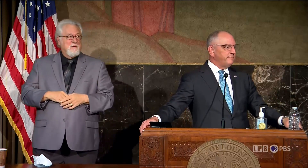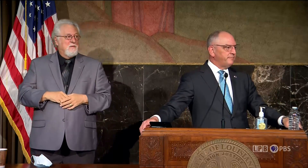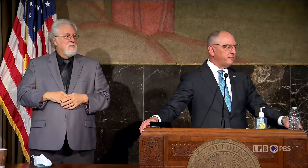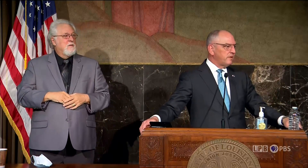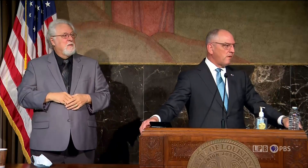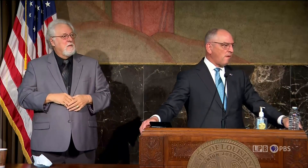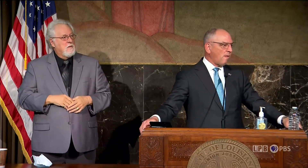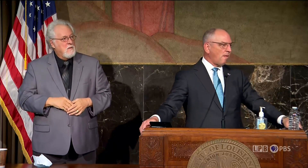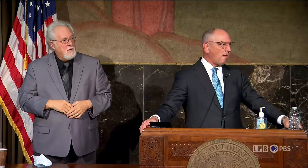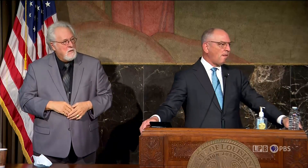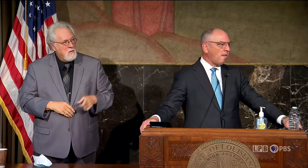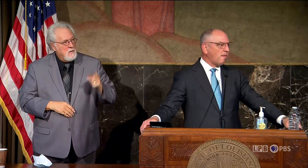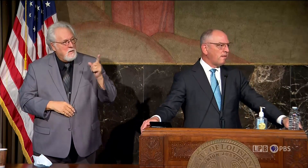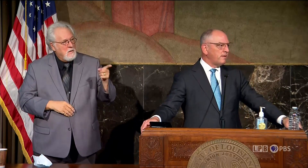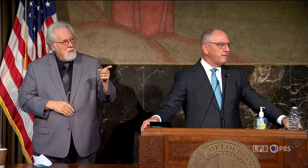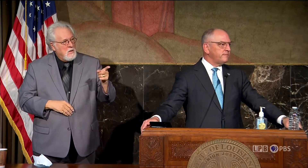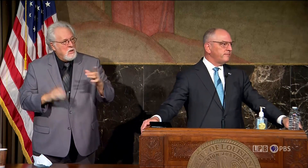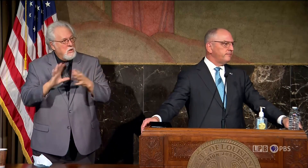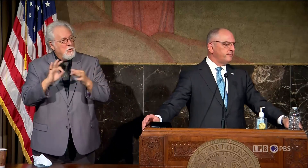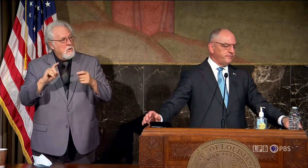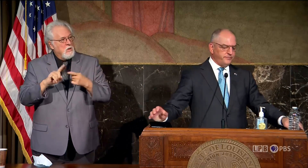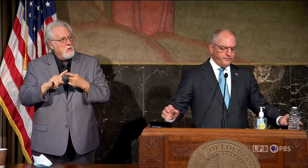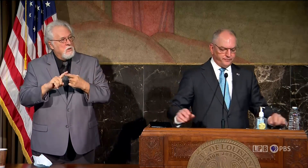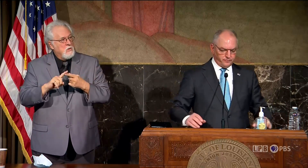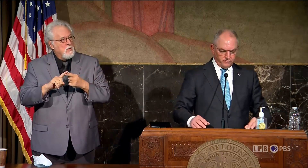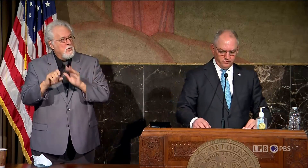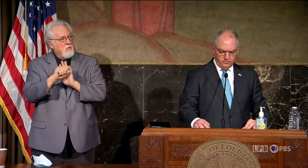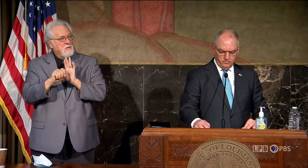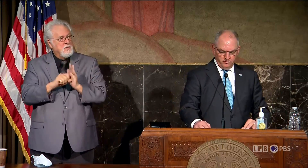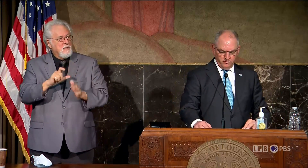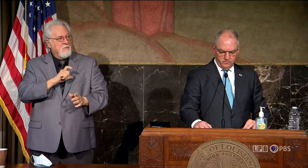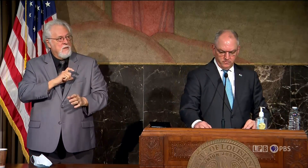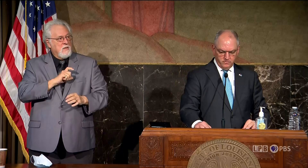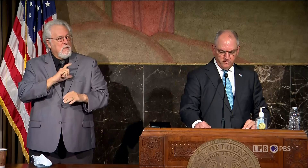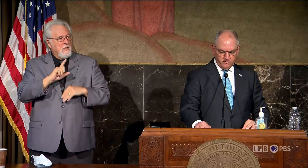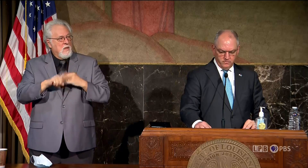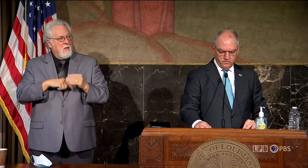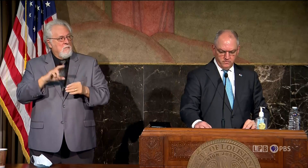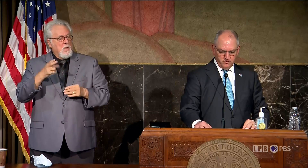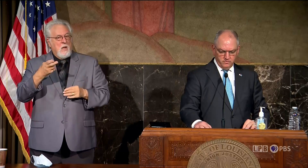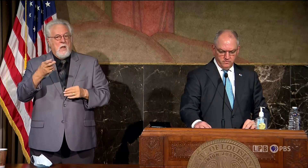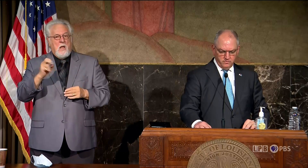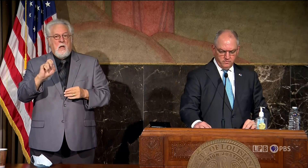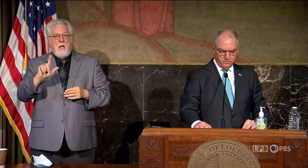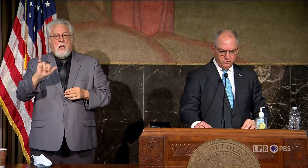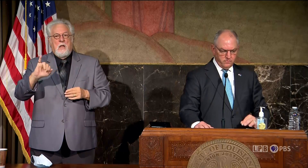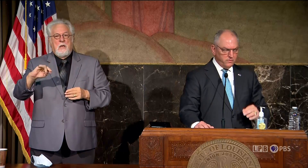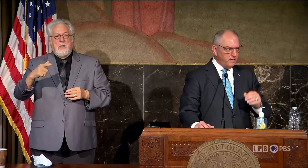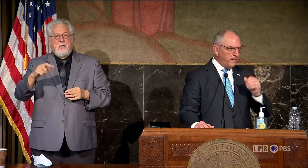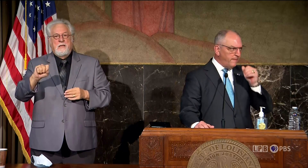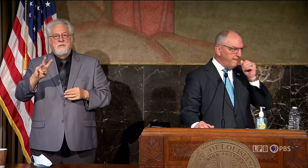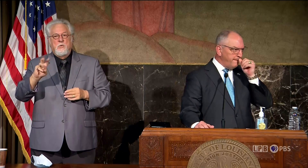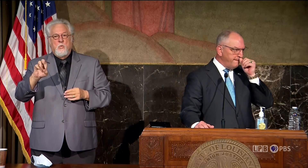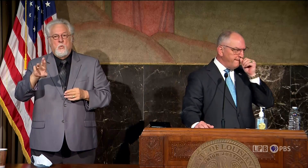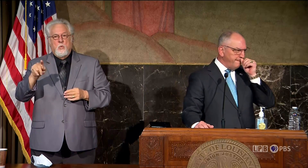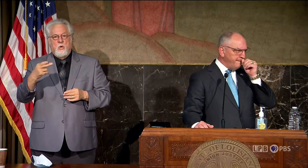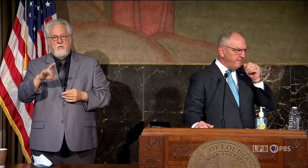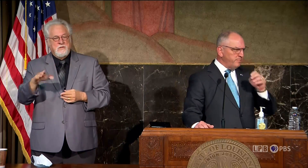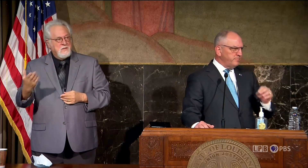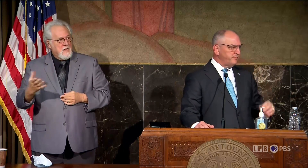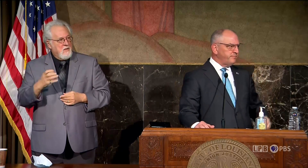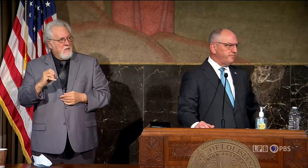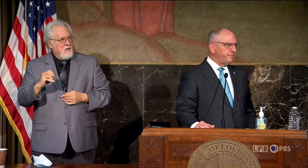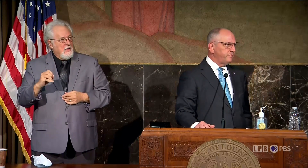Yes, ma'am. Governor, have you spoken to the state police about Trooper Hollingsworth's death overnight? And can you talk about what